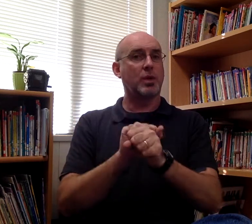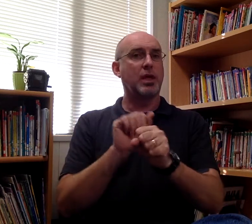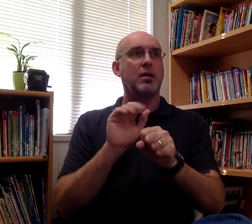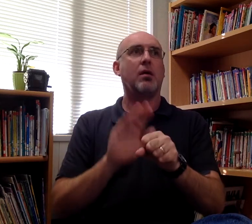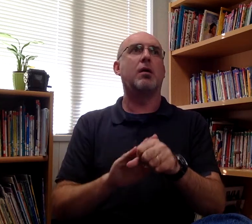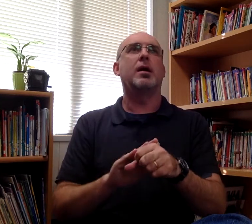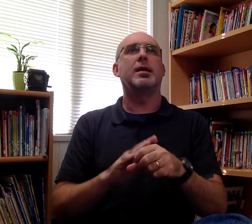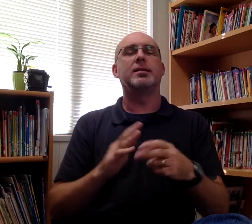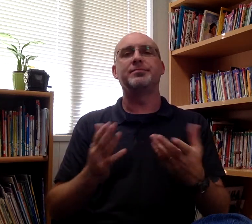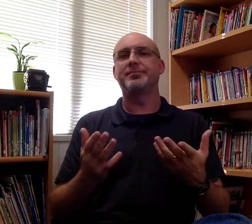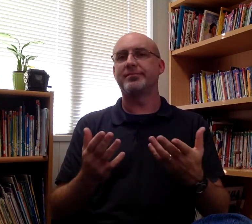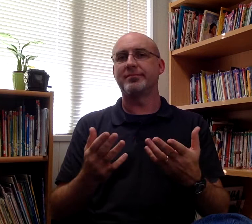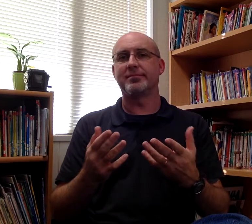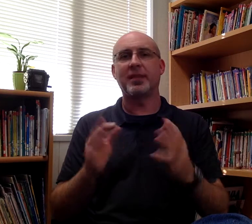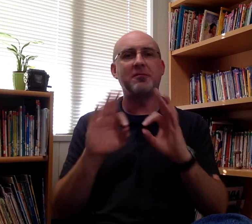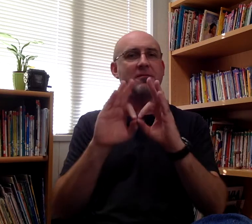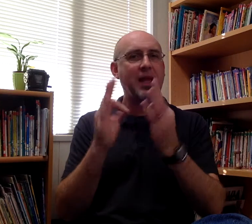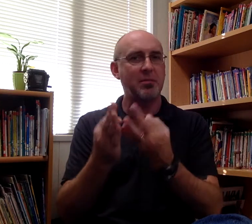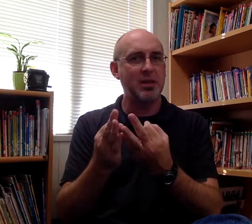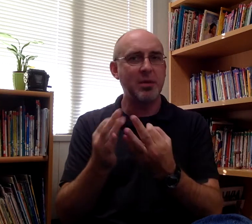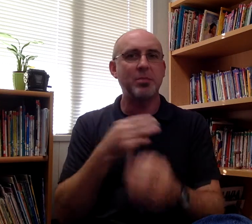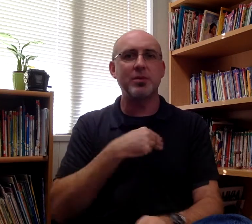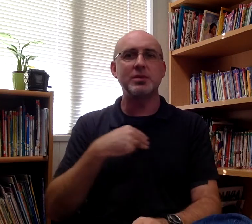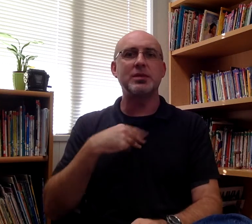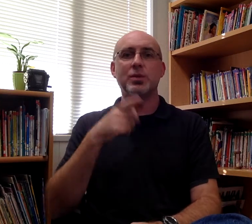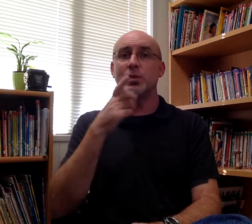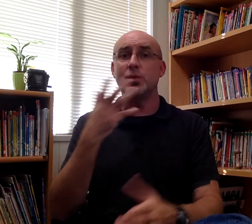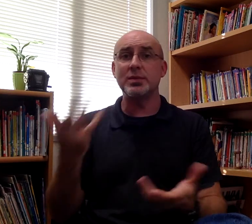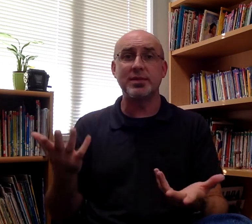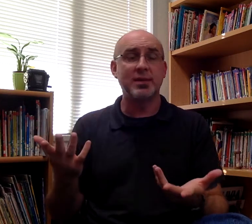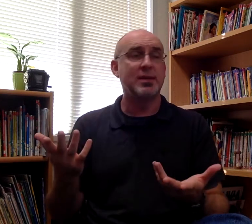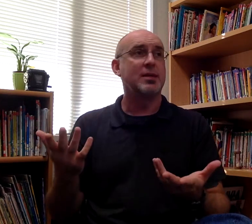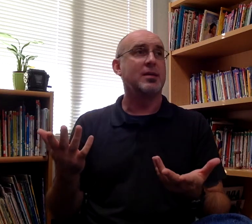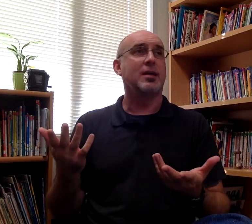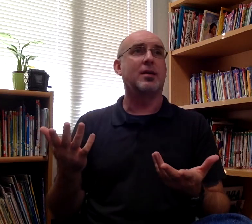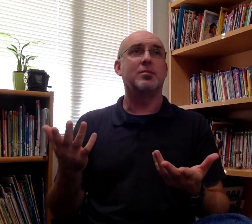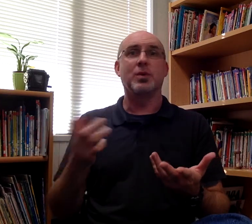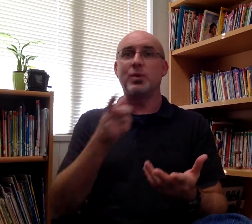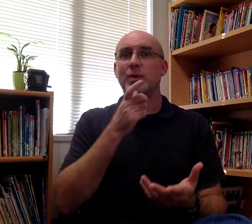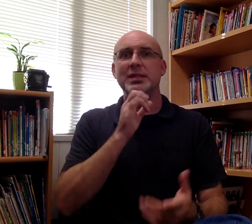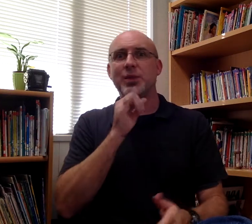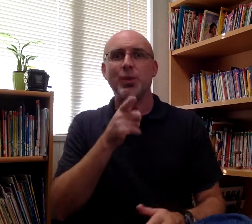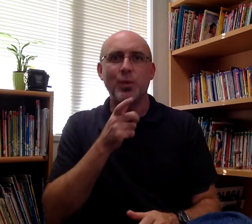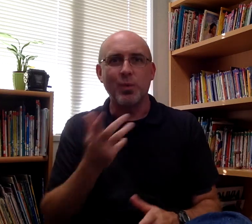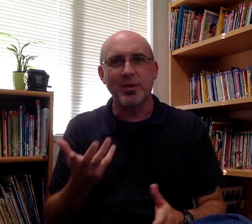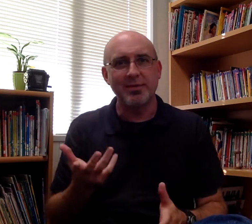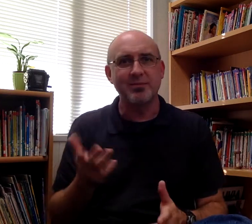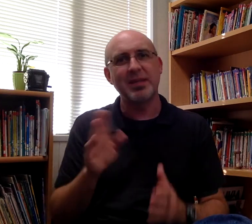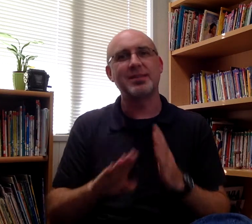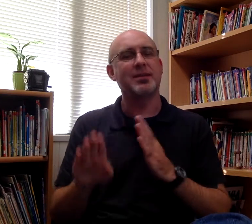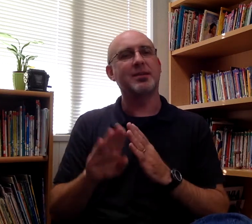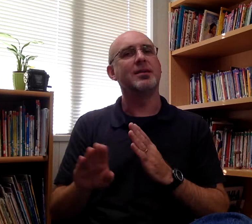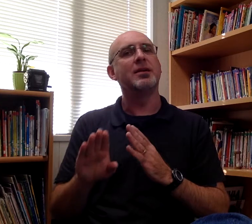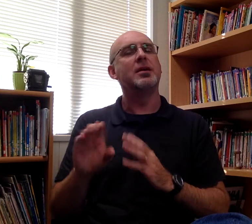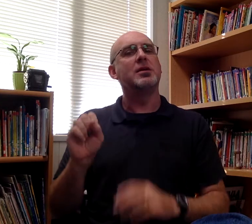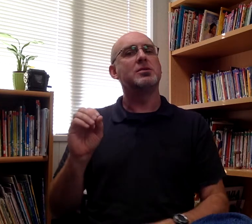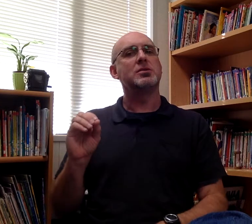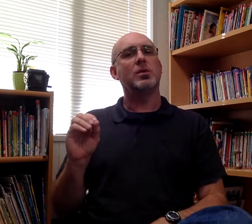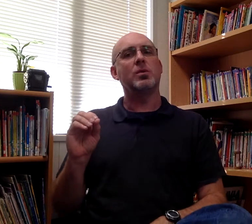working on family members and who is who, basically.